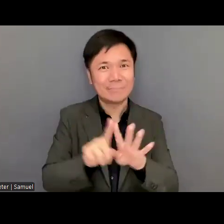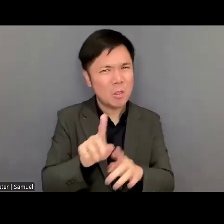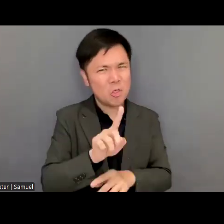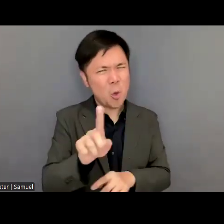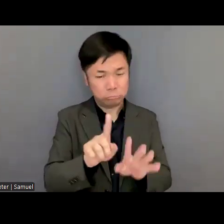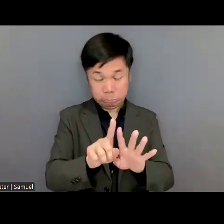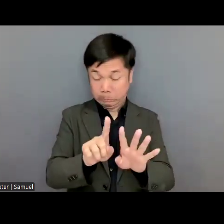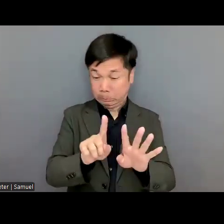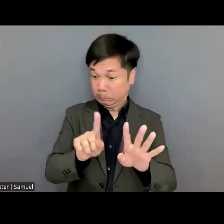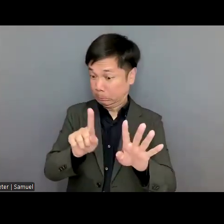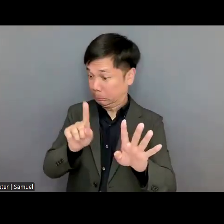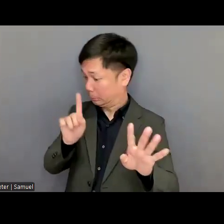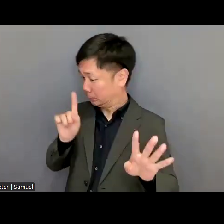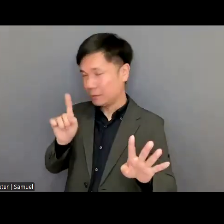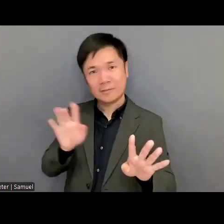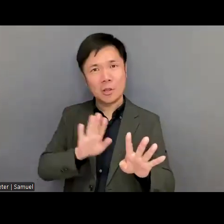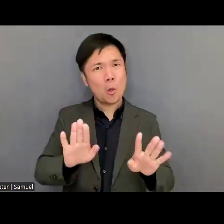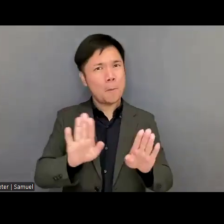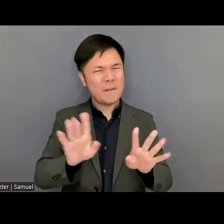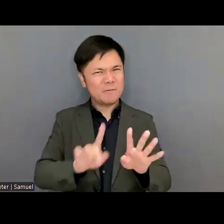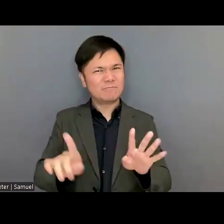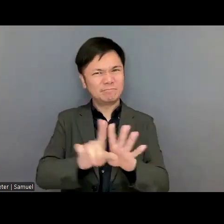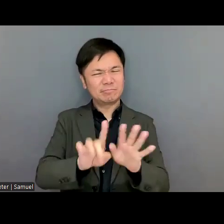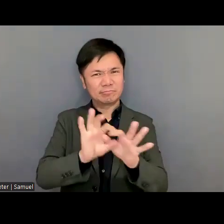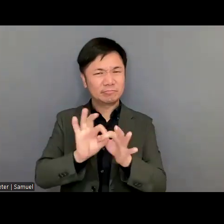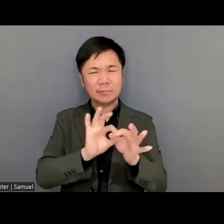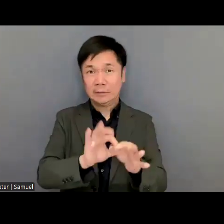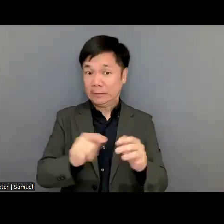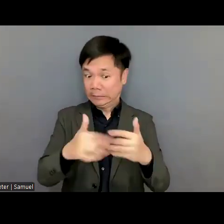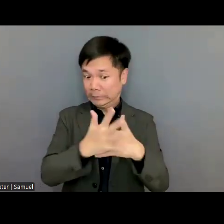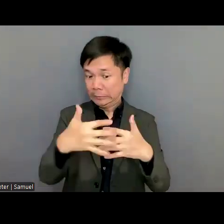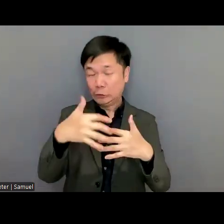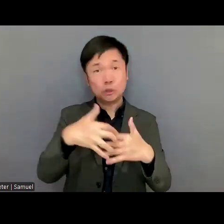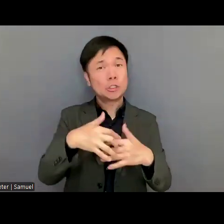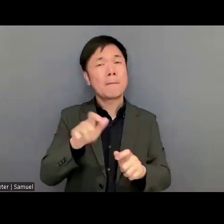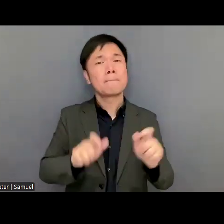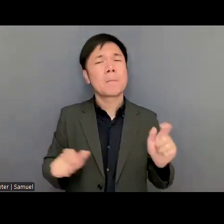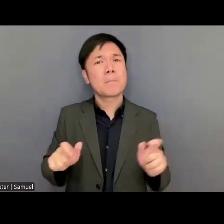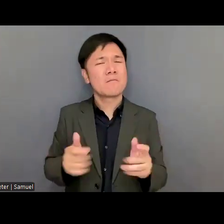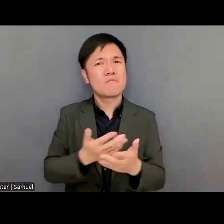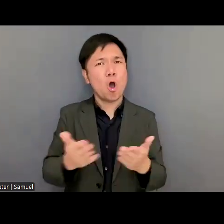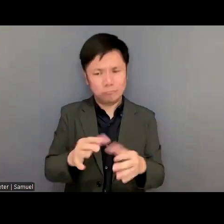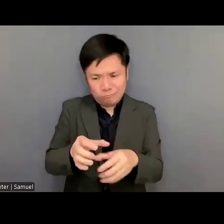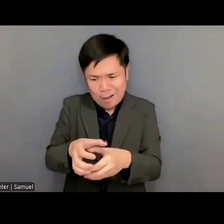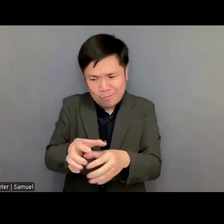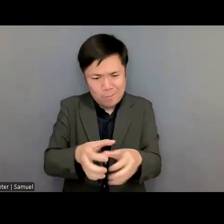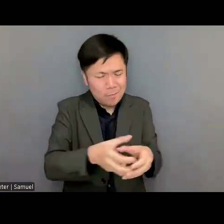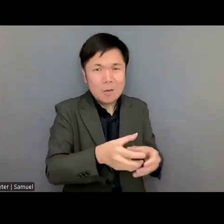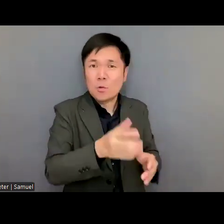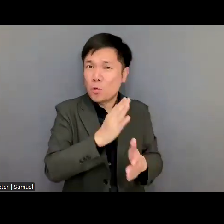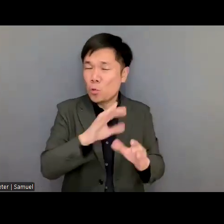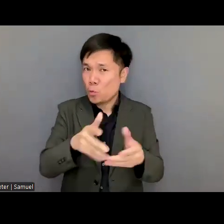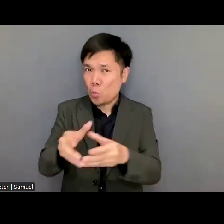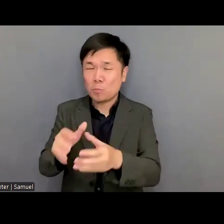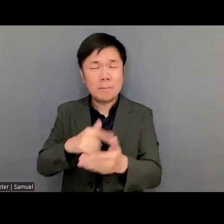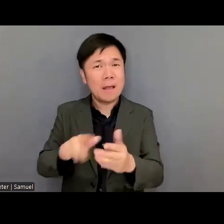one behind and reaching the farthest far, I think indigenous people, including the other minority groups within people with